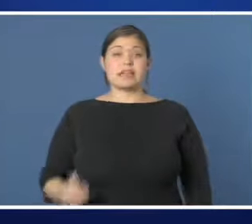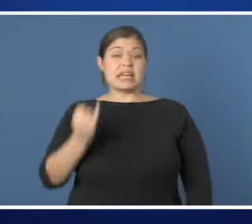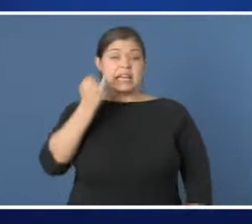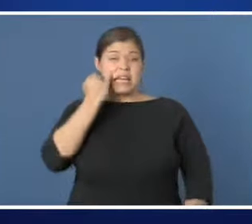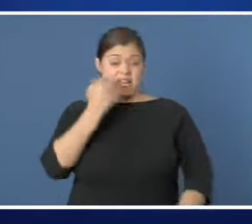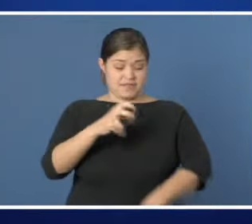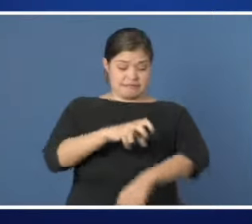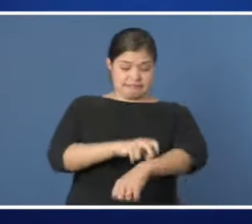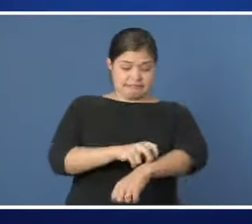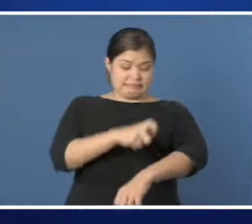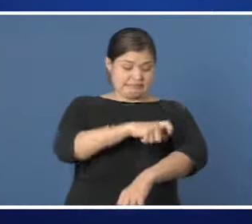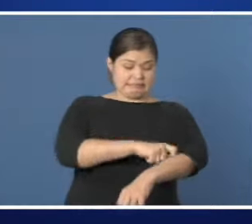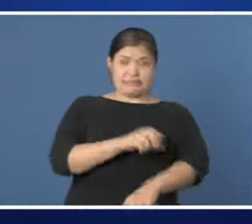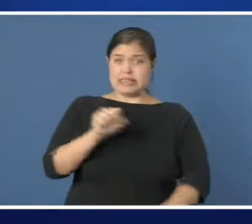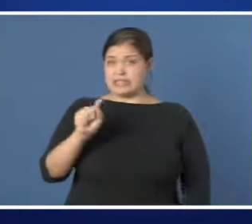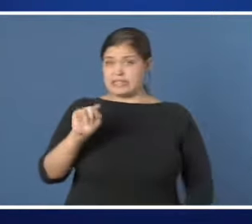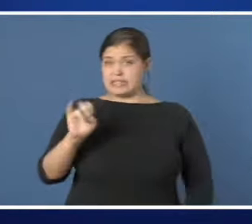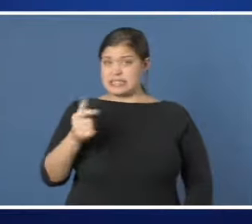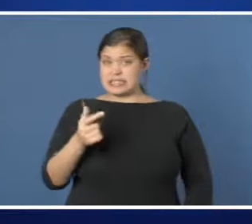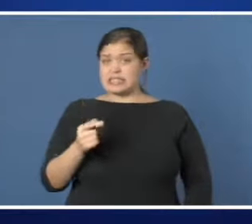Apply ice immediately.